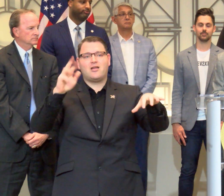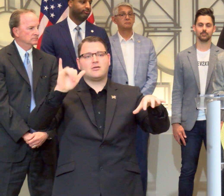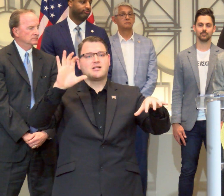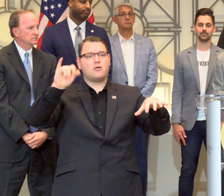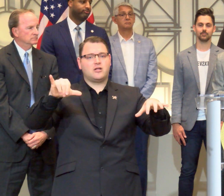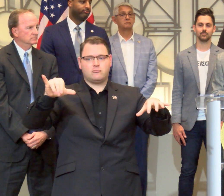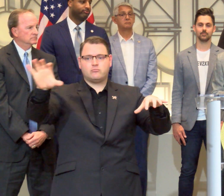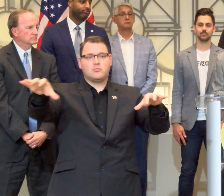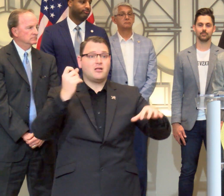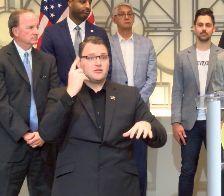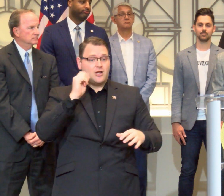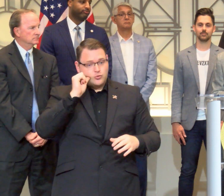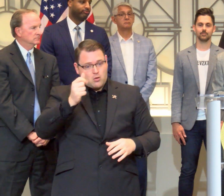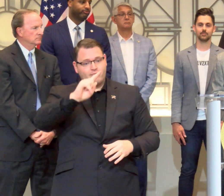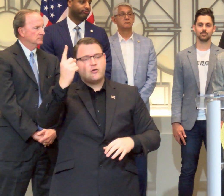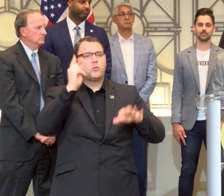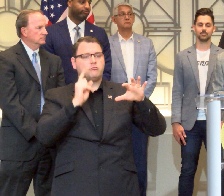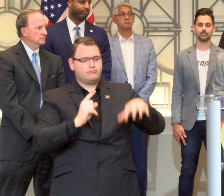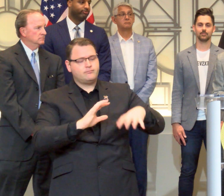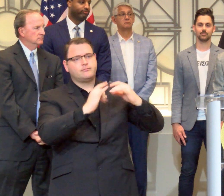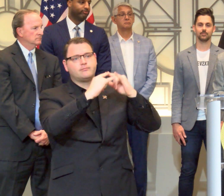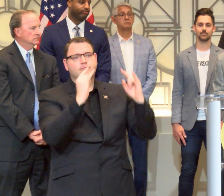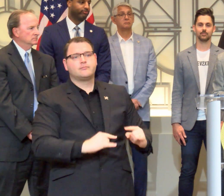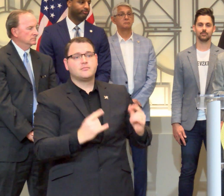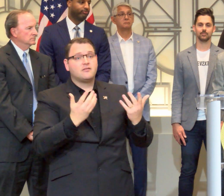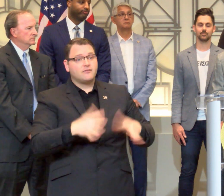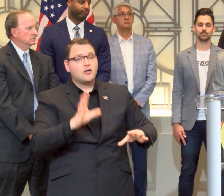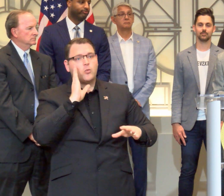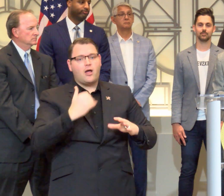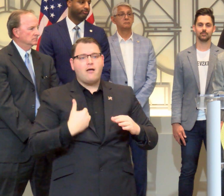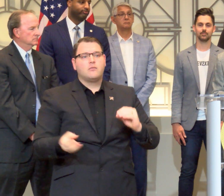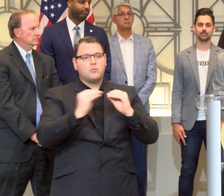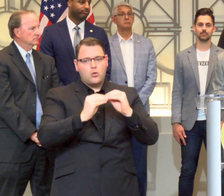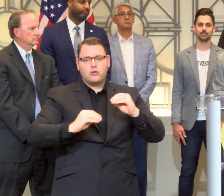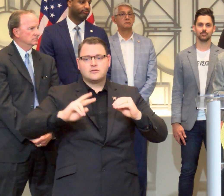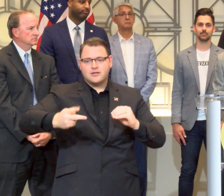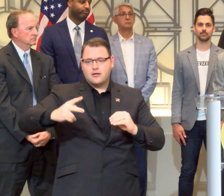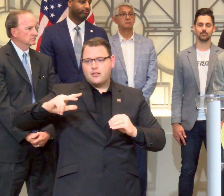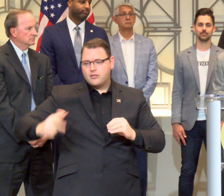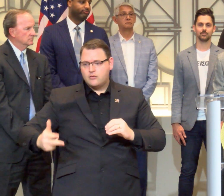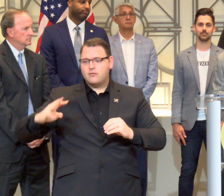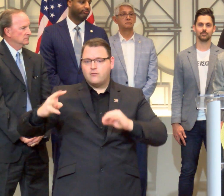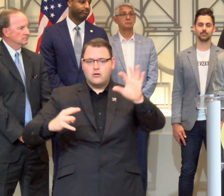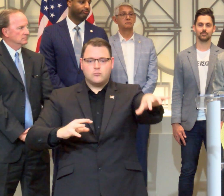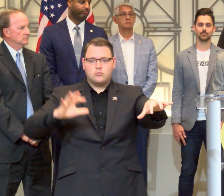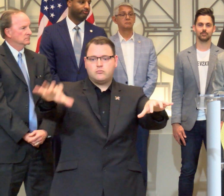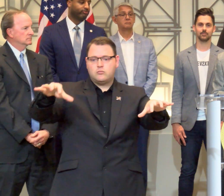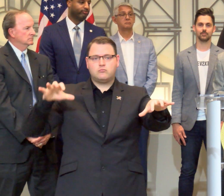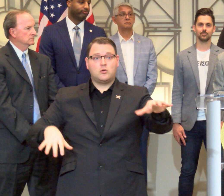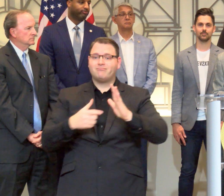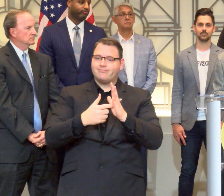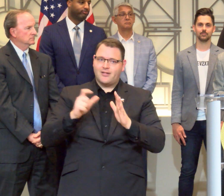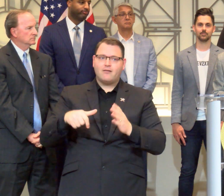first one on tomorrow, and then we will scale up as additional supplies are obtained. It